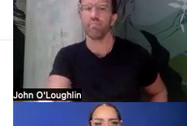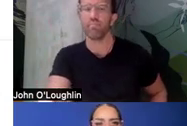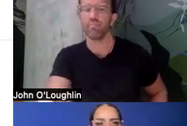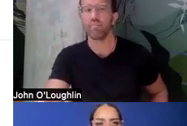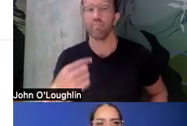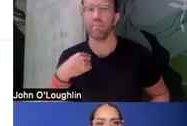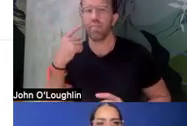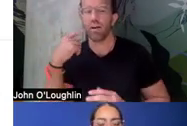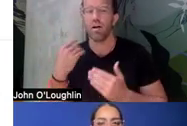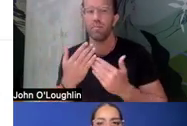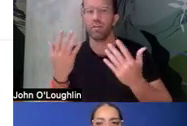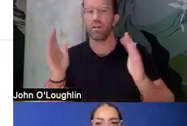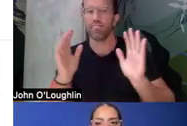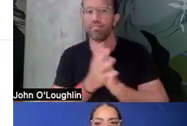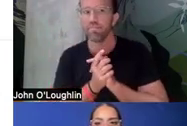So